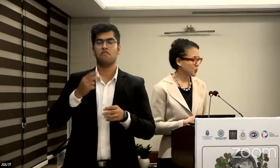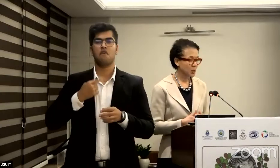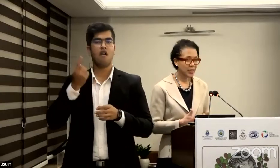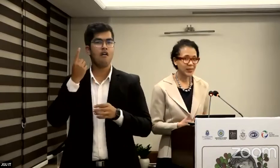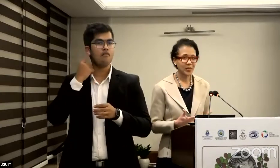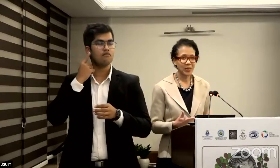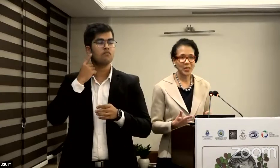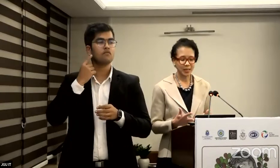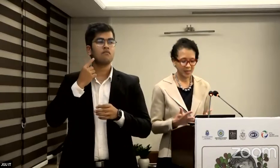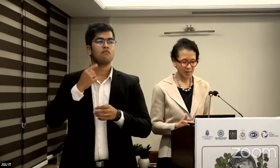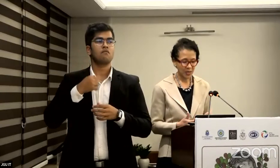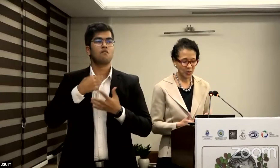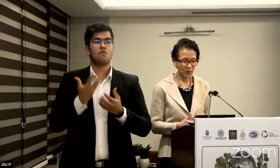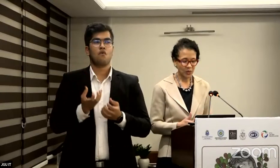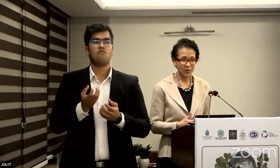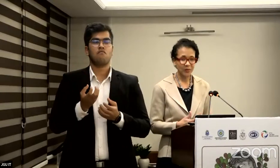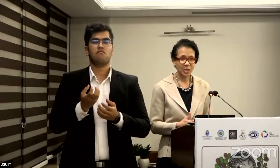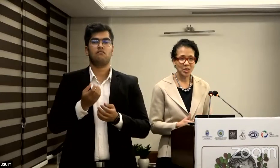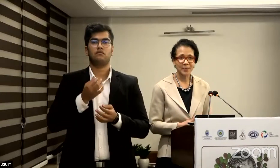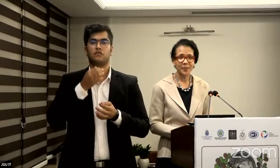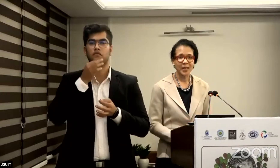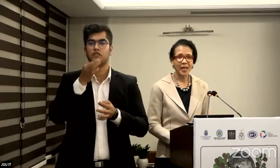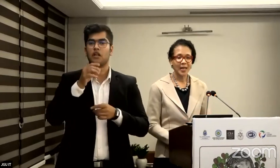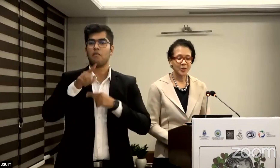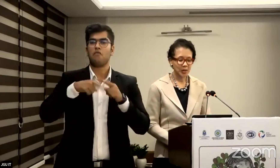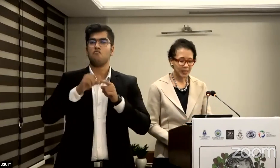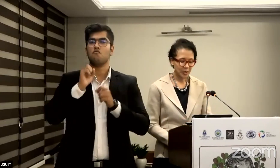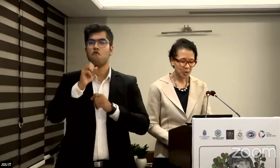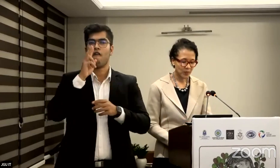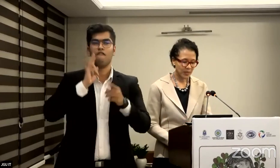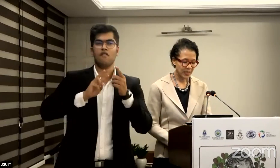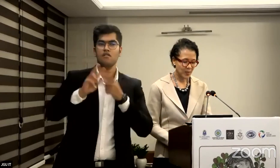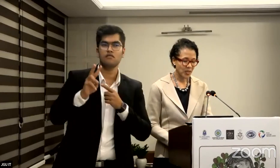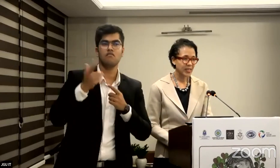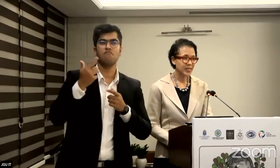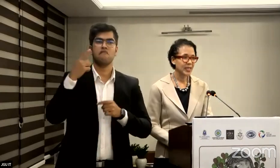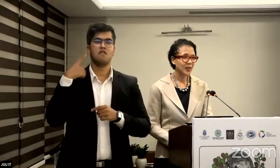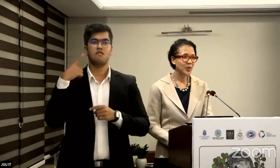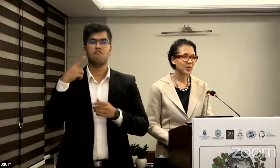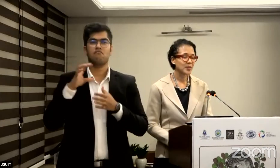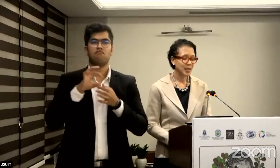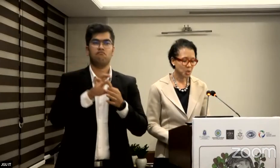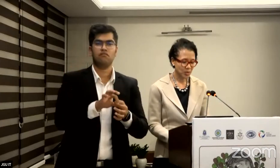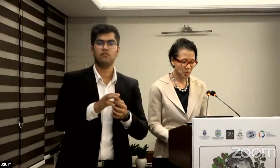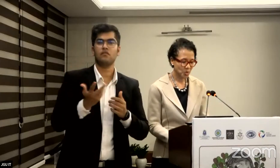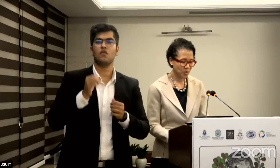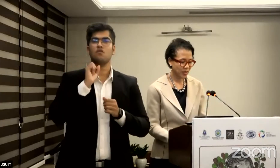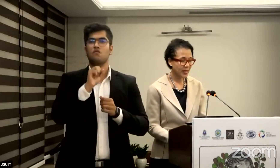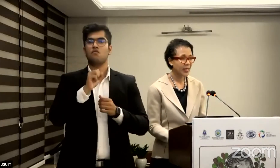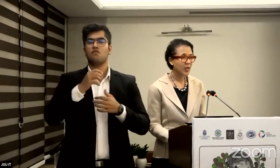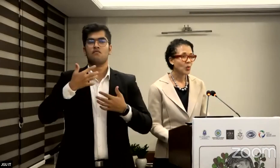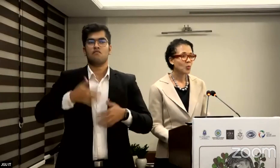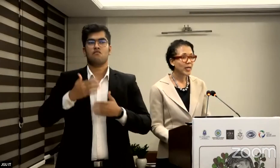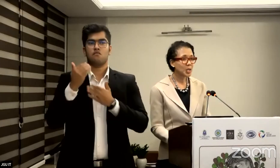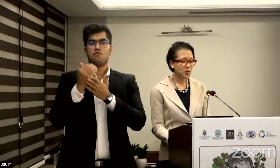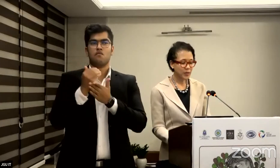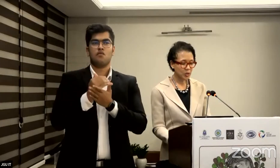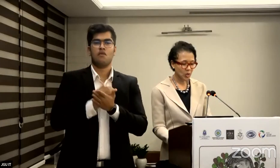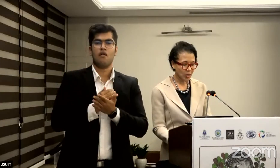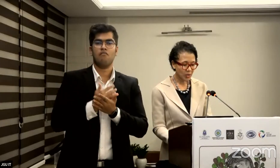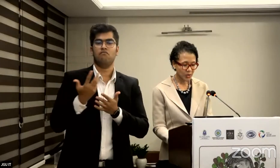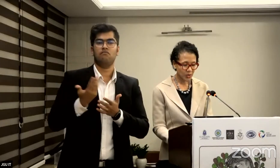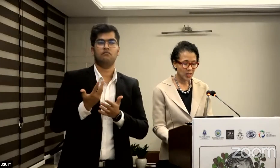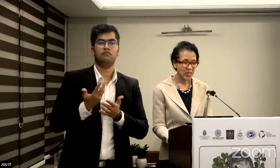I particularly want to commend you for your vision and your leadership in bringing together such an extraordinary range